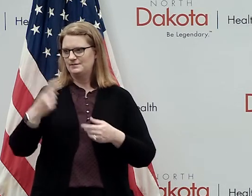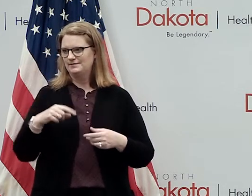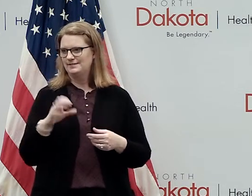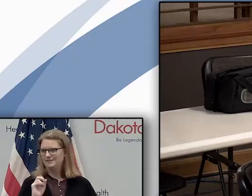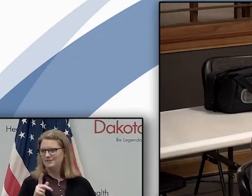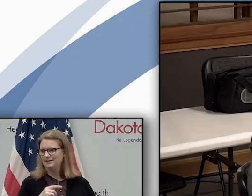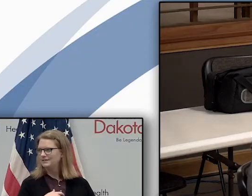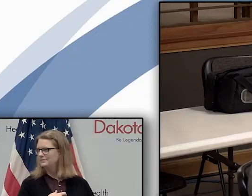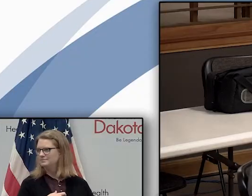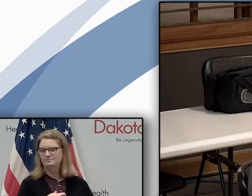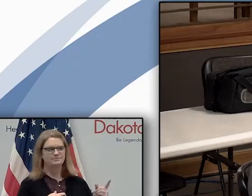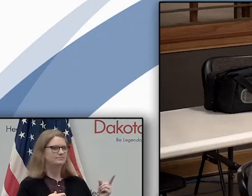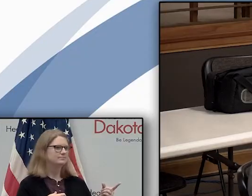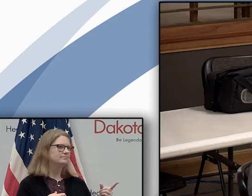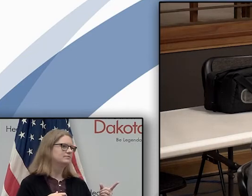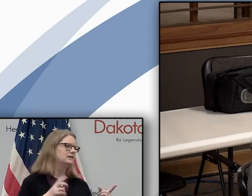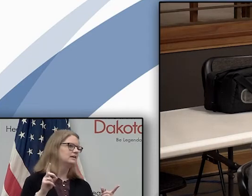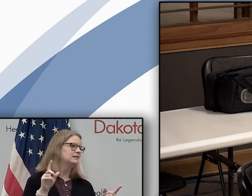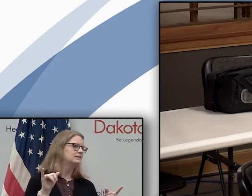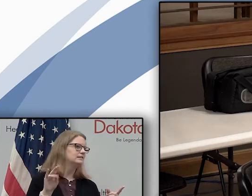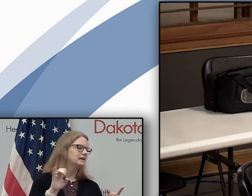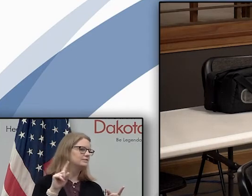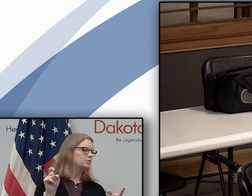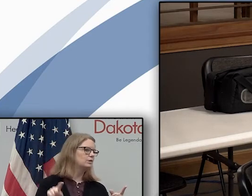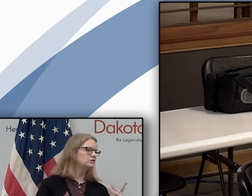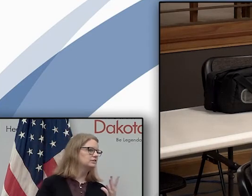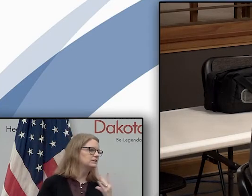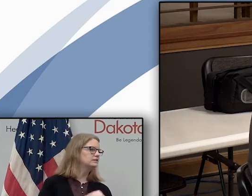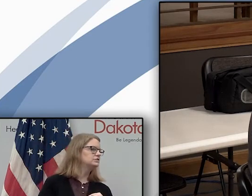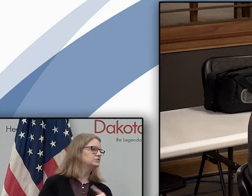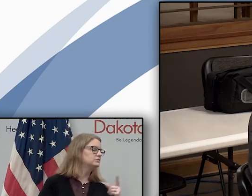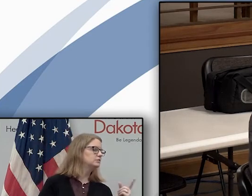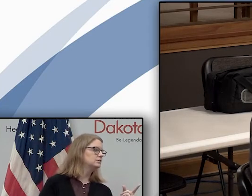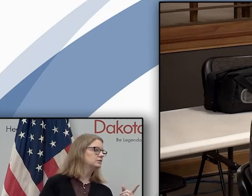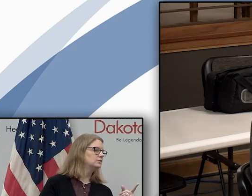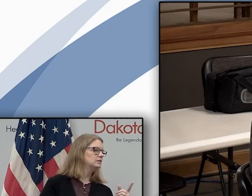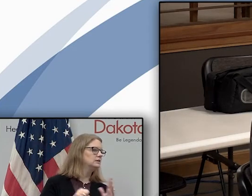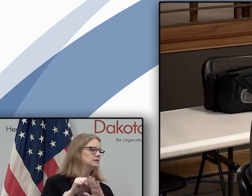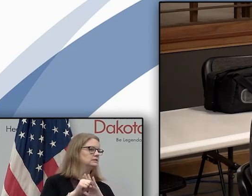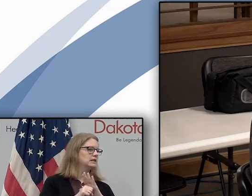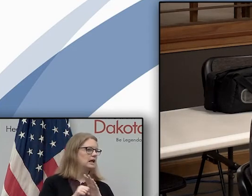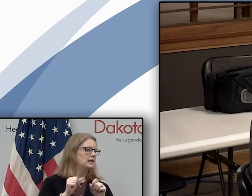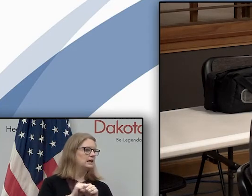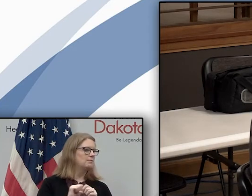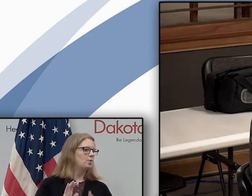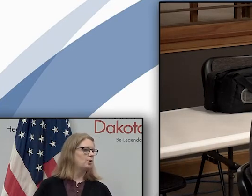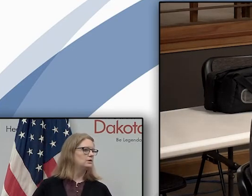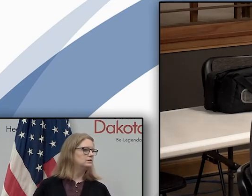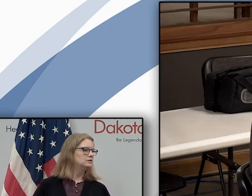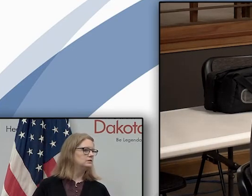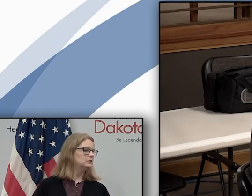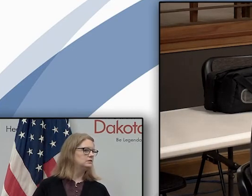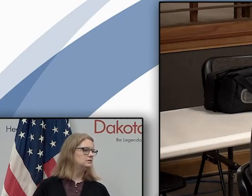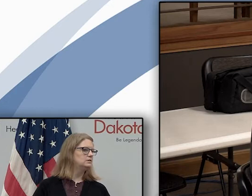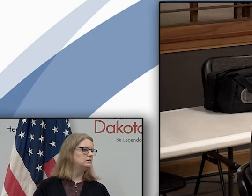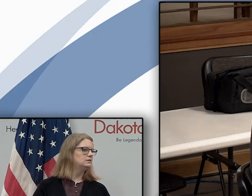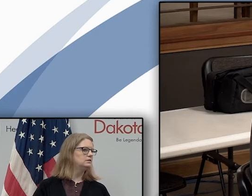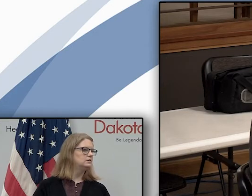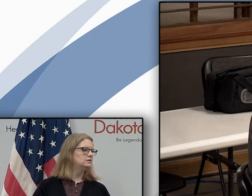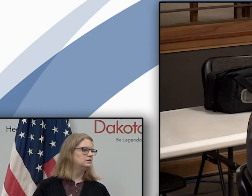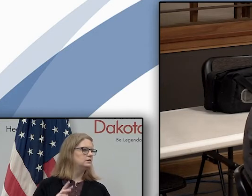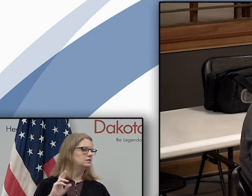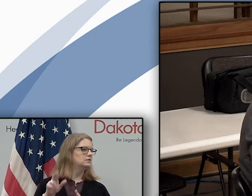Jacob. Following up on Dave's question, wondering if state employees working from home could play a role in the state